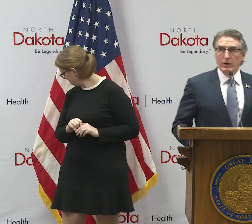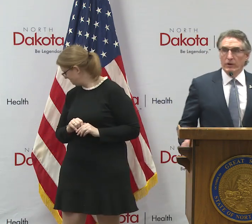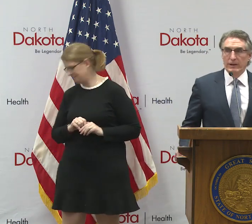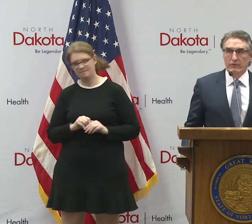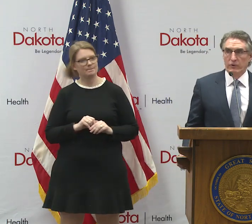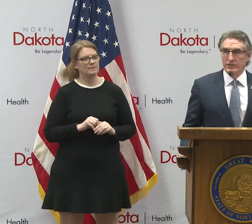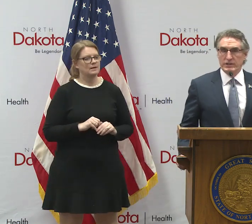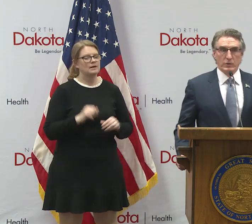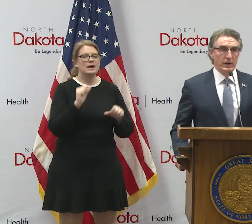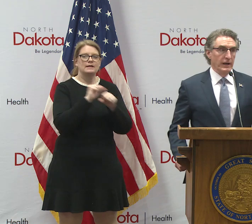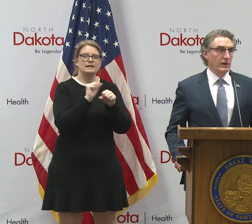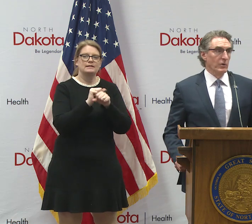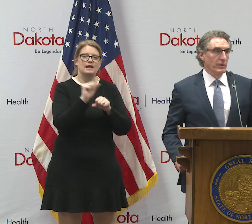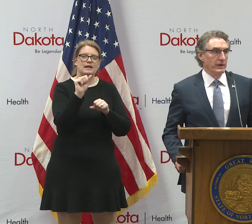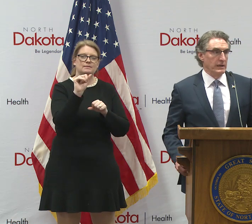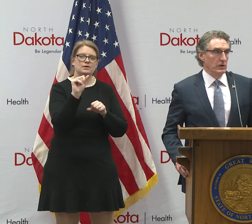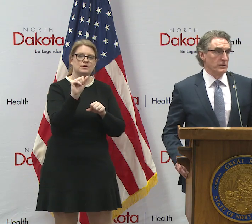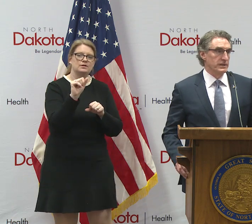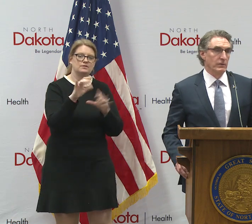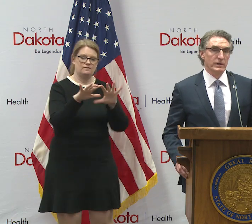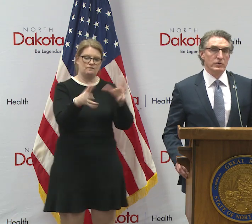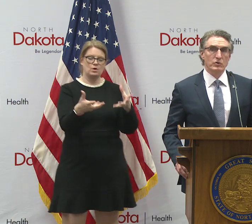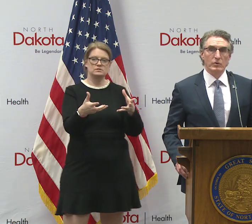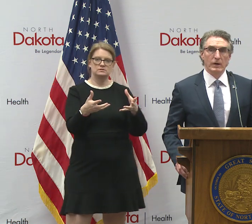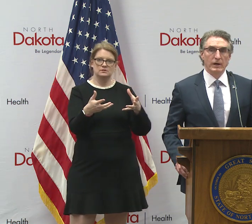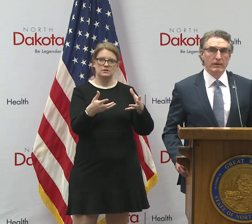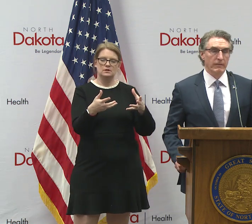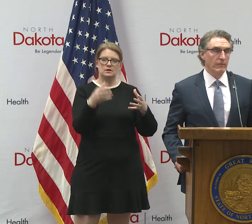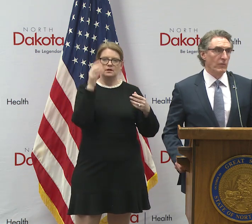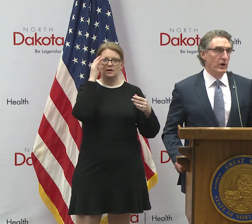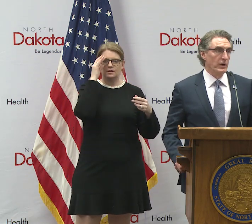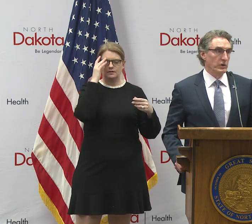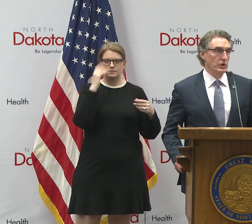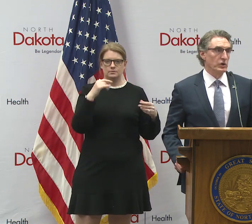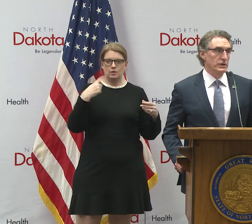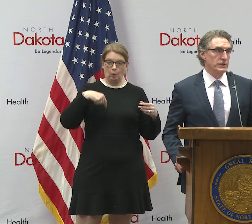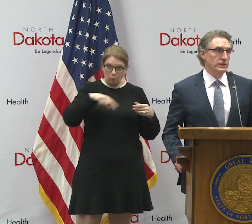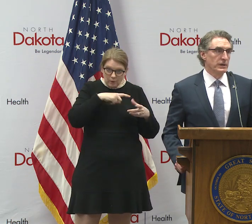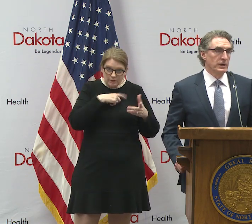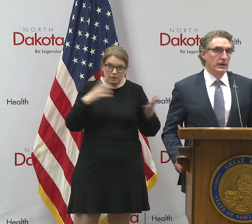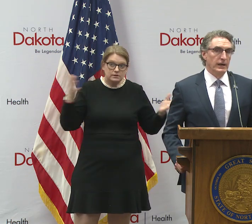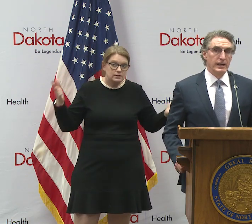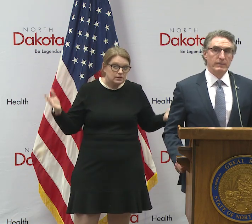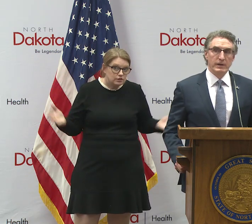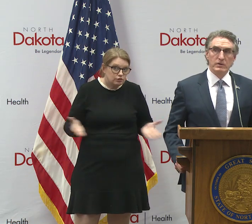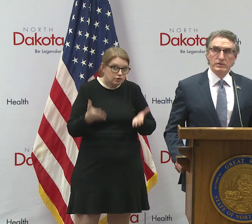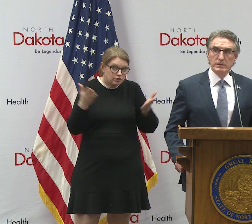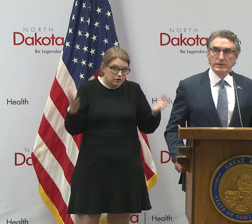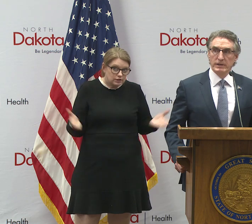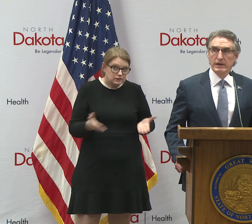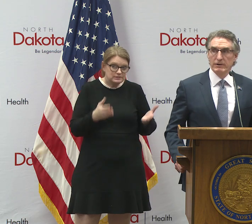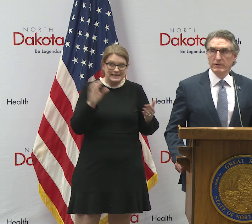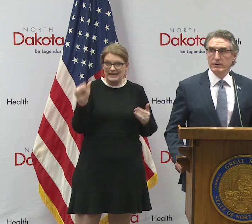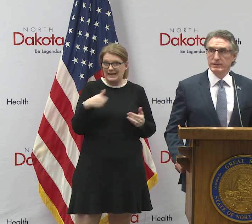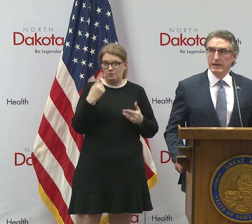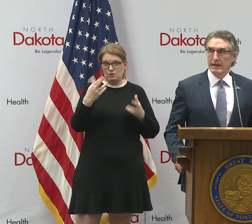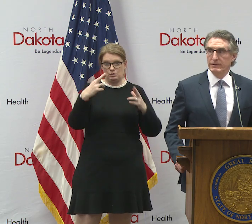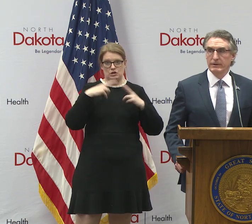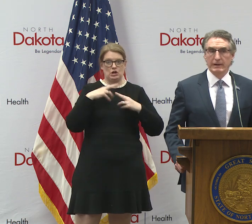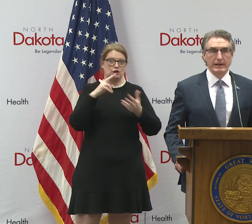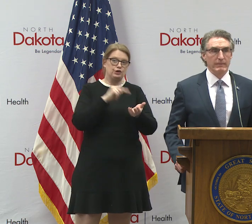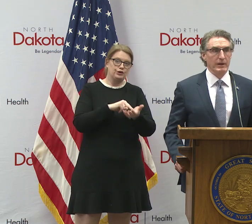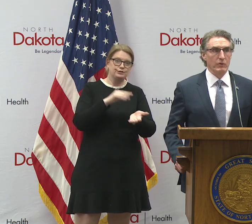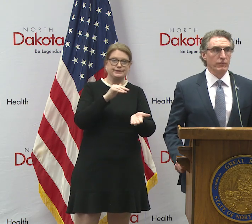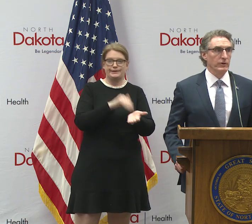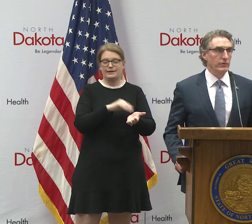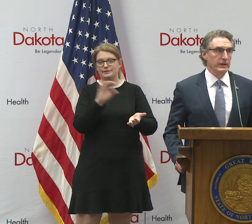On that one, on the labor force, I just want to echo what Mike and Curt said. We do want to encourage anybody who's a retired nurse,